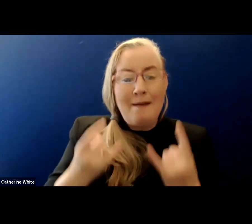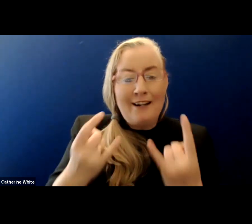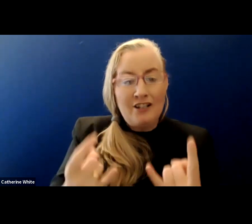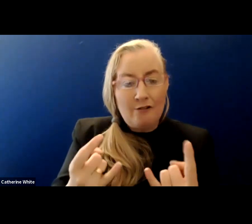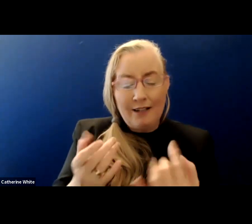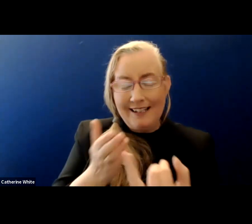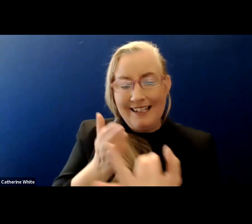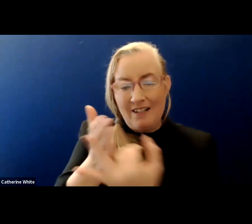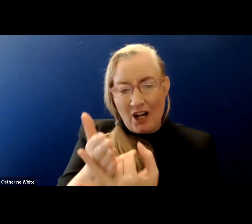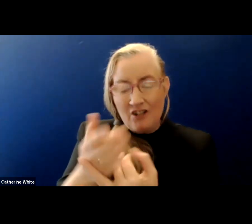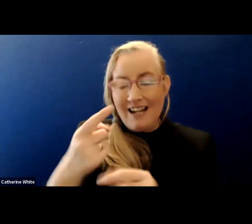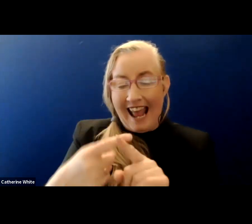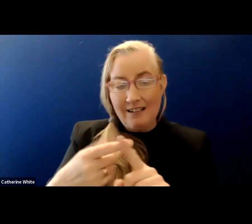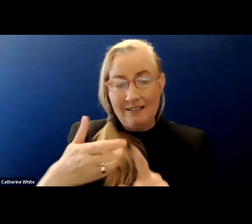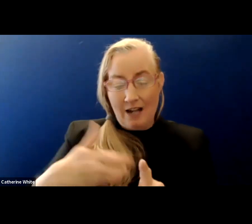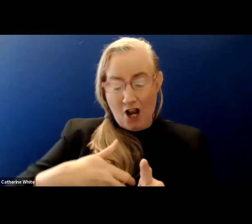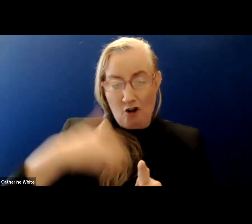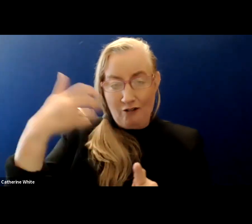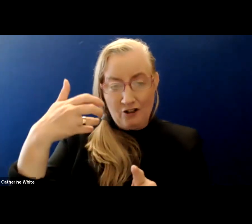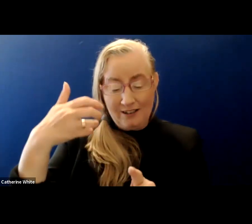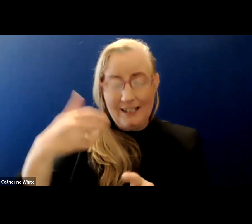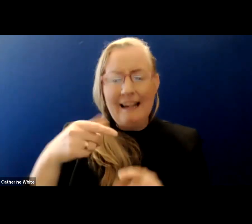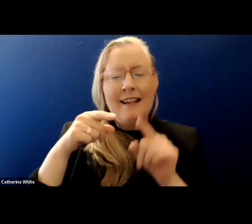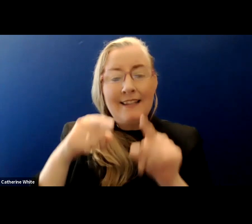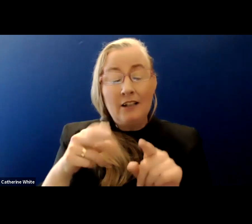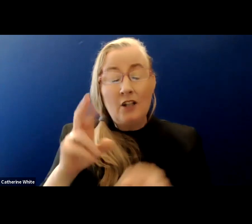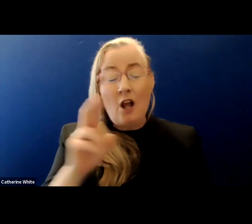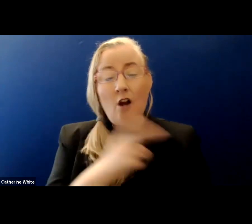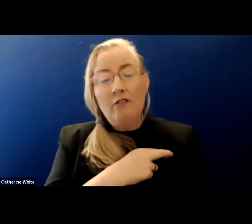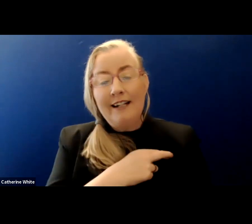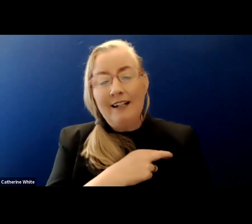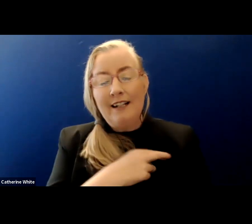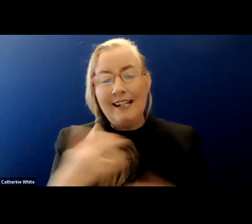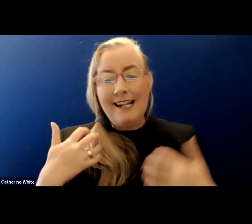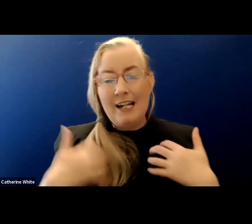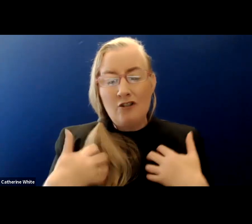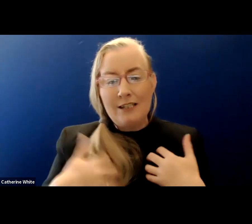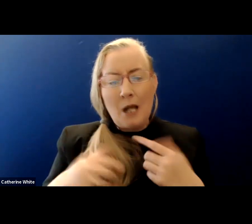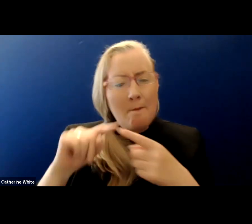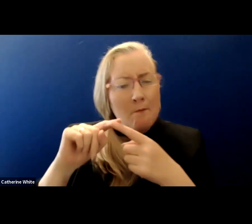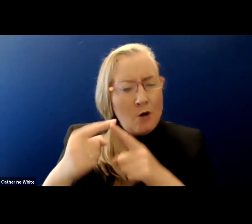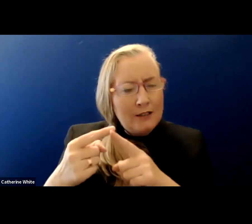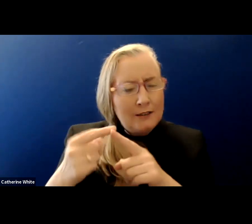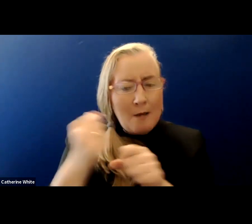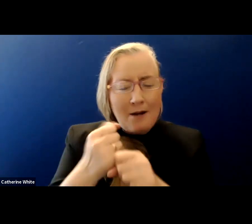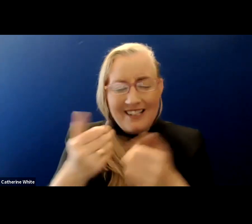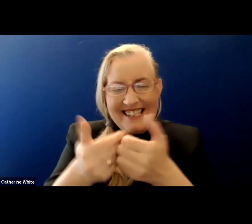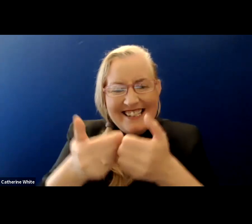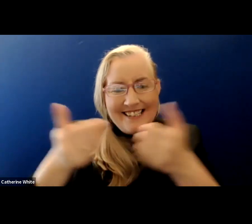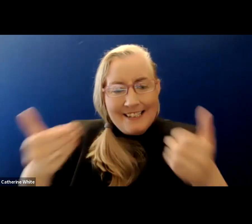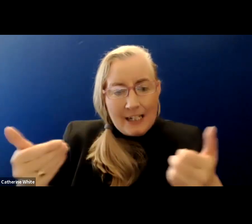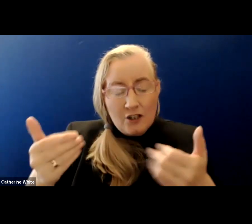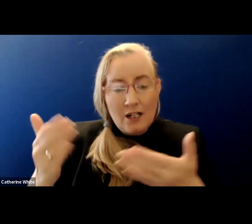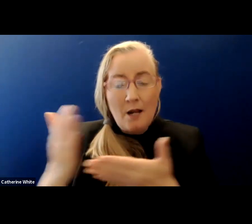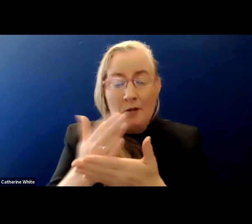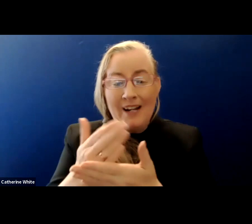and aggression, I think this actually raises a really interesting point about the distinction between an armed